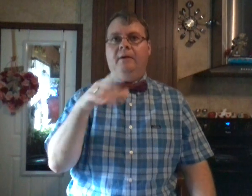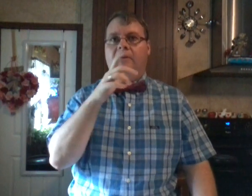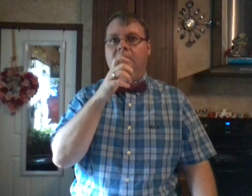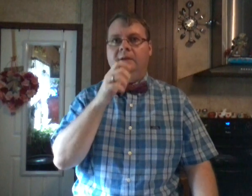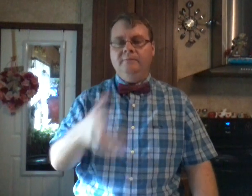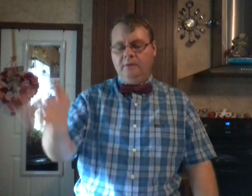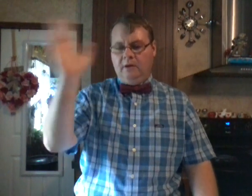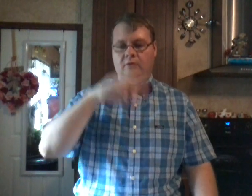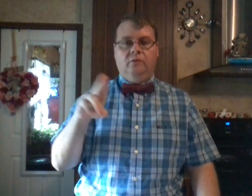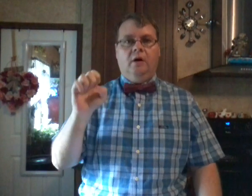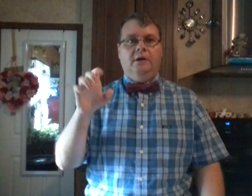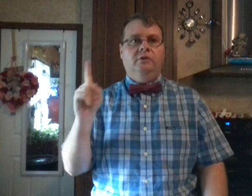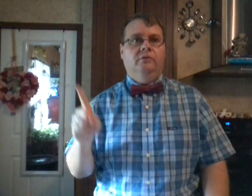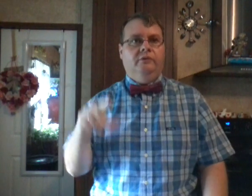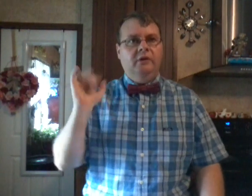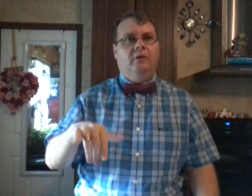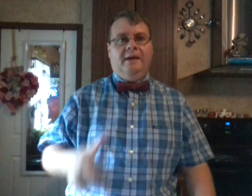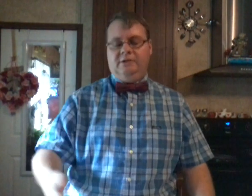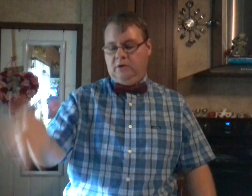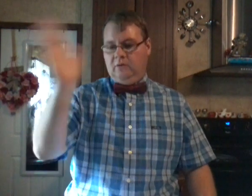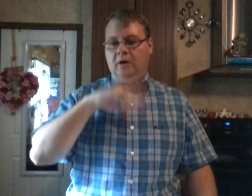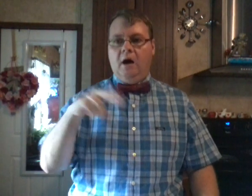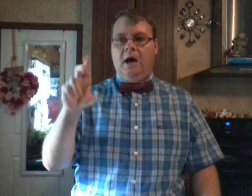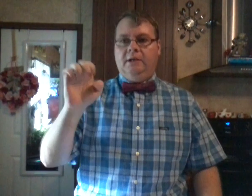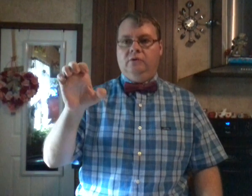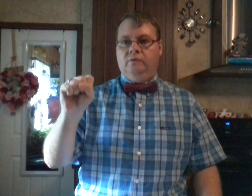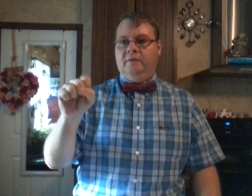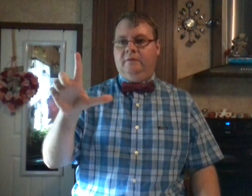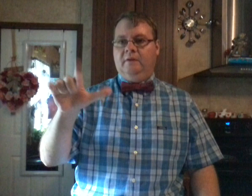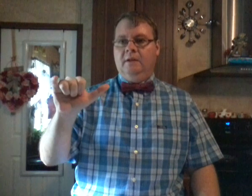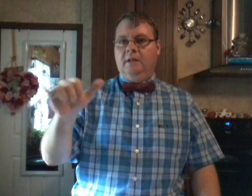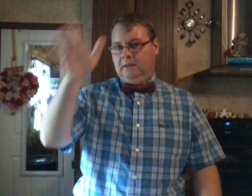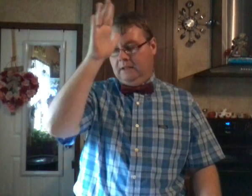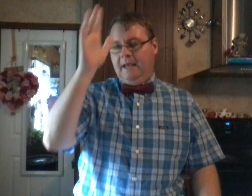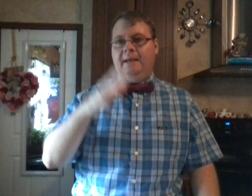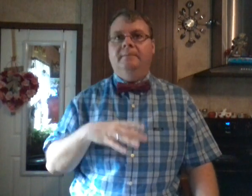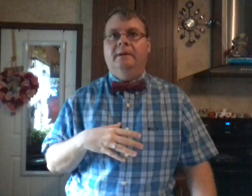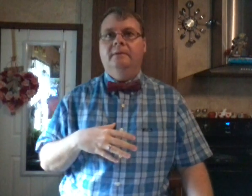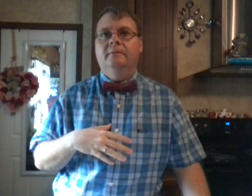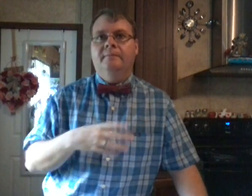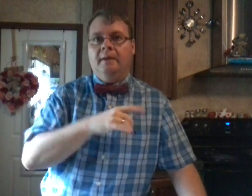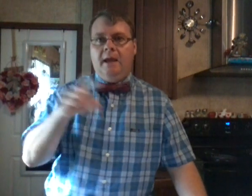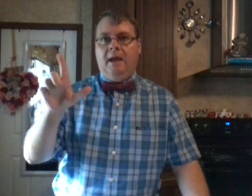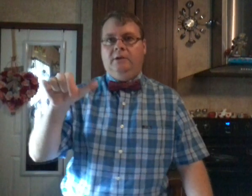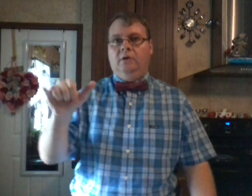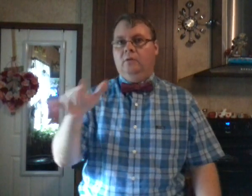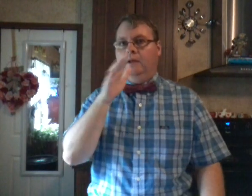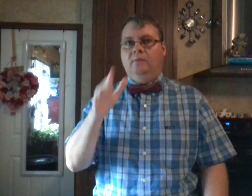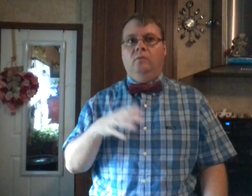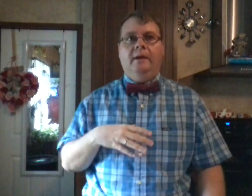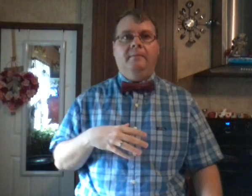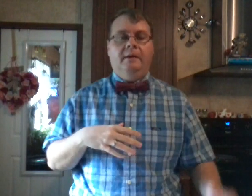primarily, you know, who God used. You know, yes, you know, God uses laymen, and, you know, lay women.